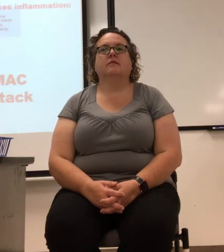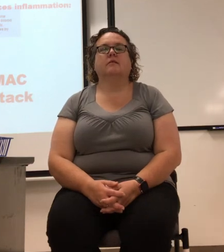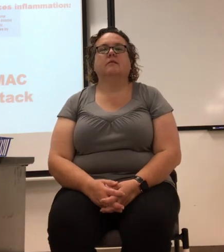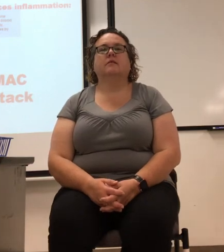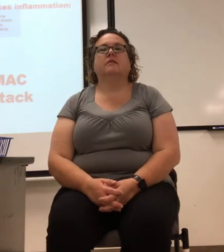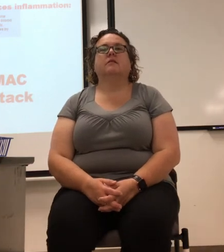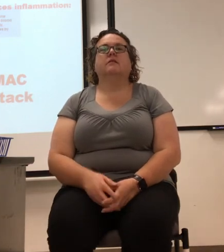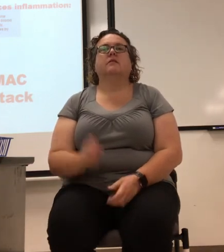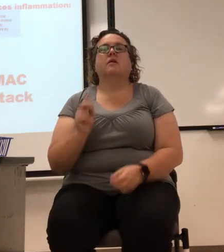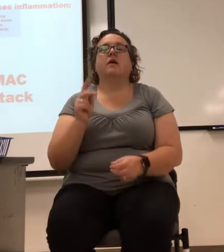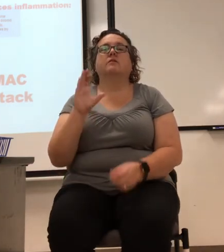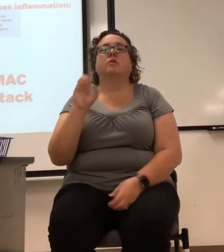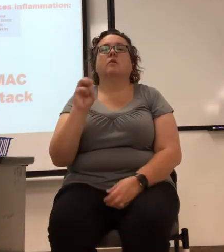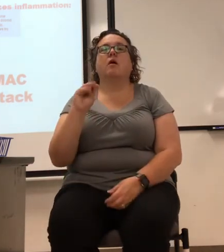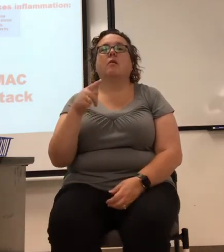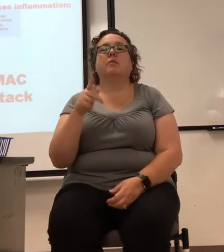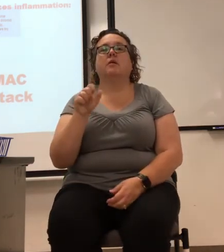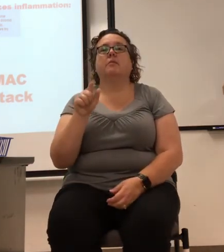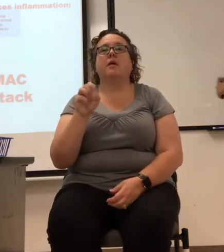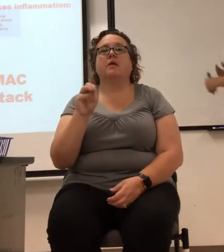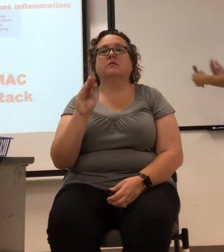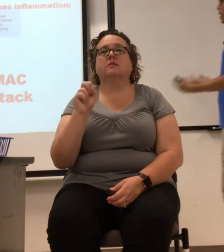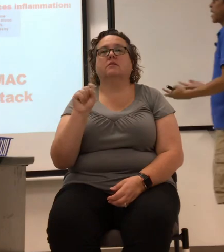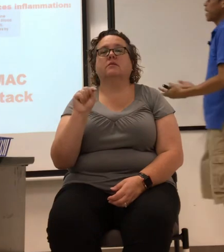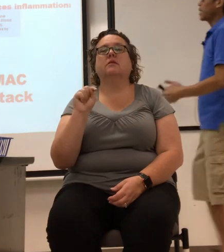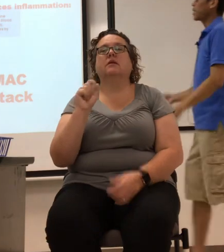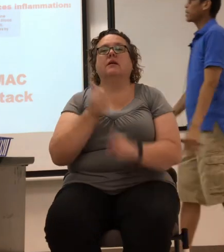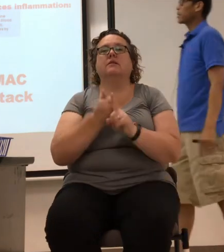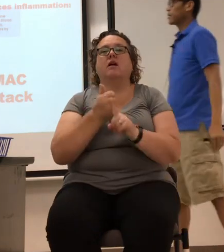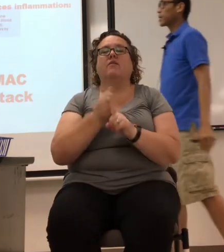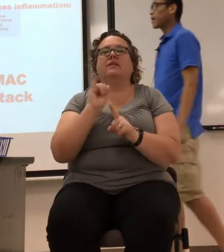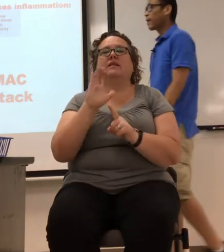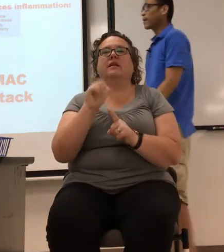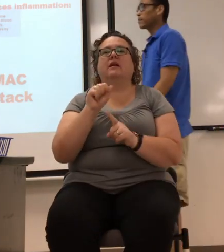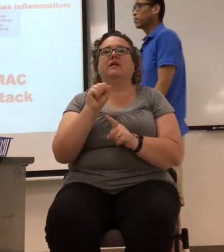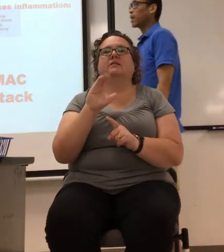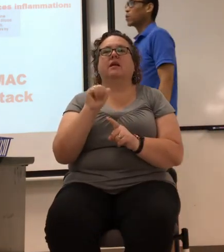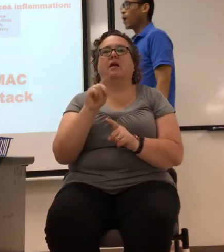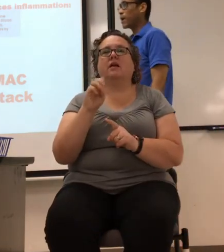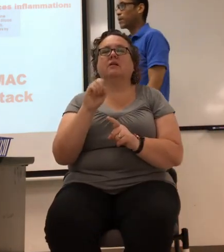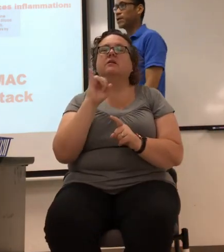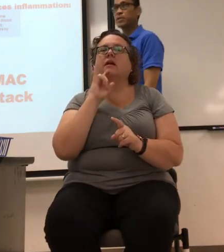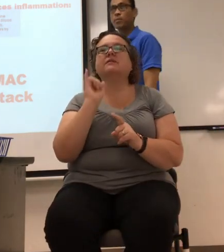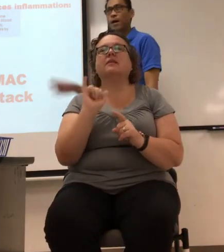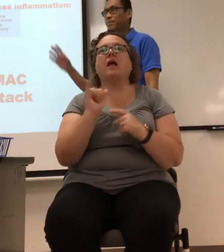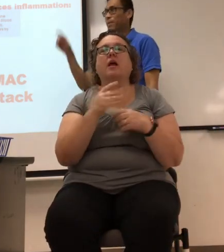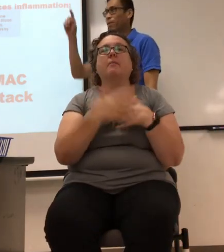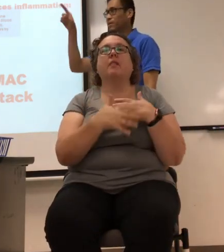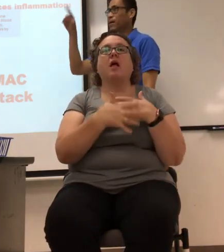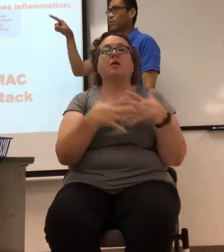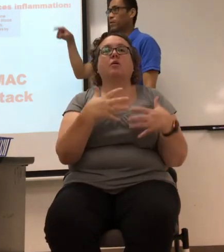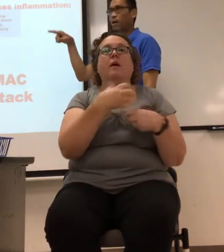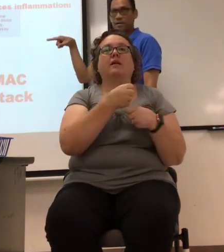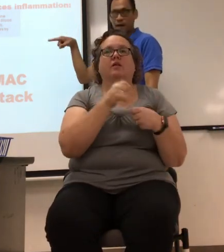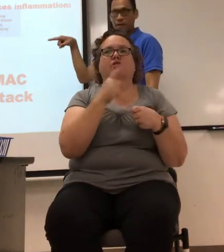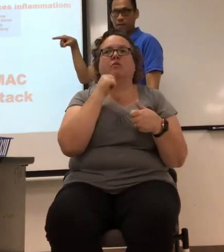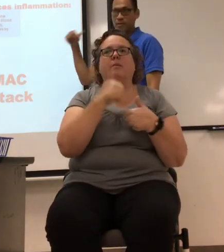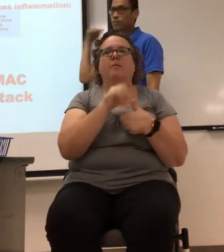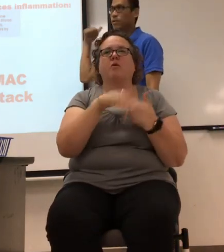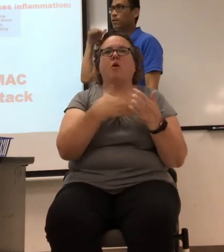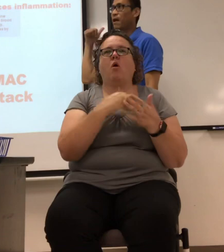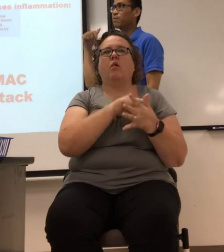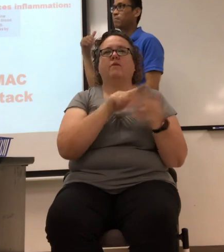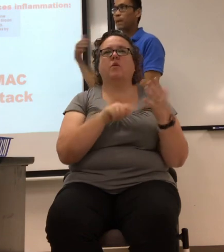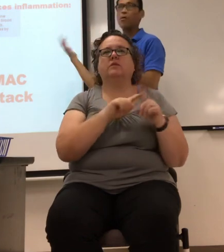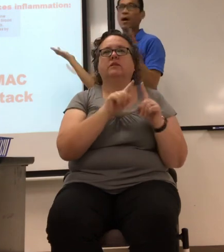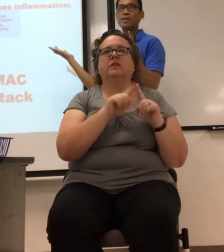All right, so complement is a cascade, and it's kind of like blood coagulation. You might have to memorize all those clotting factors.